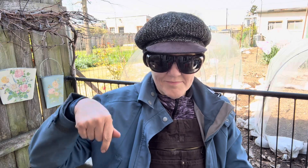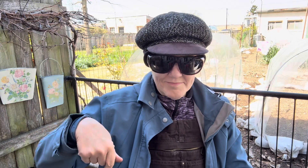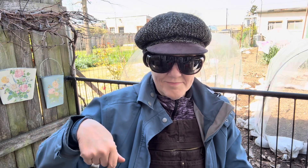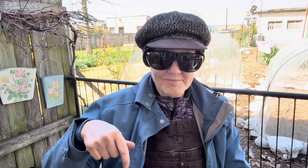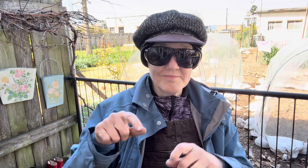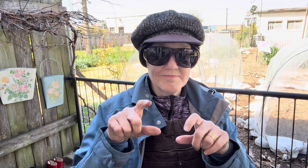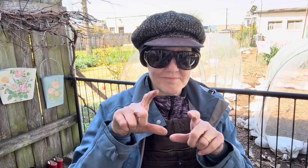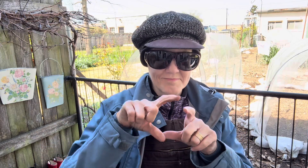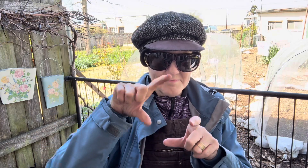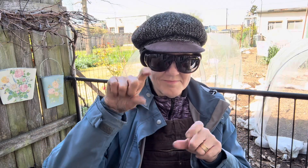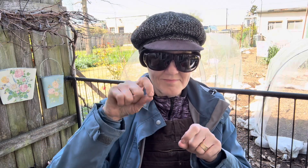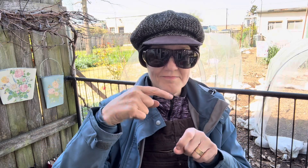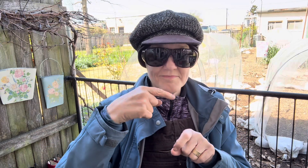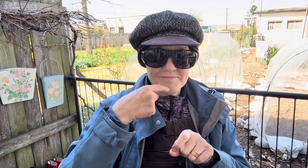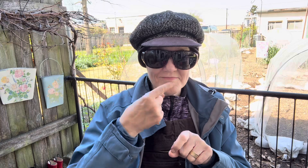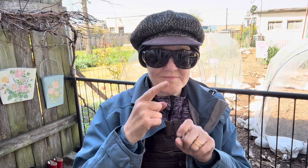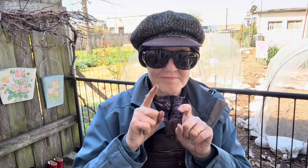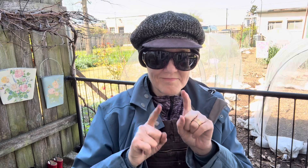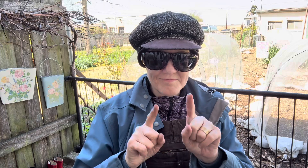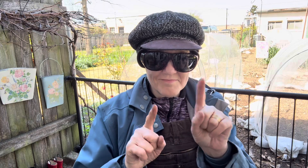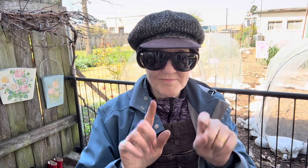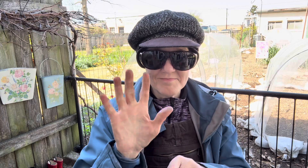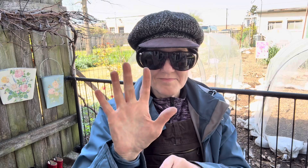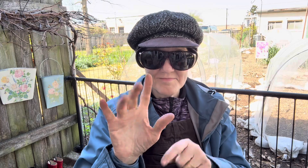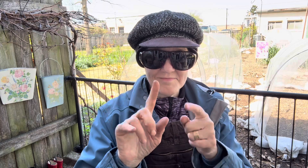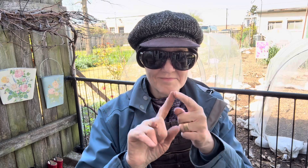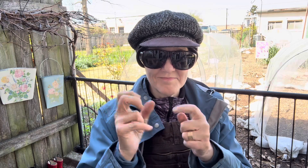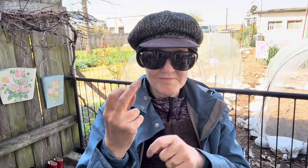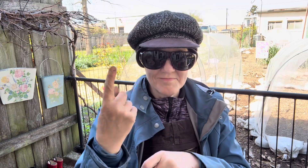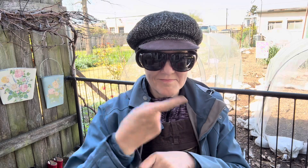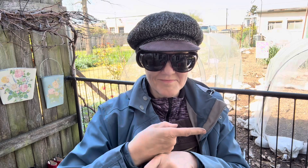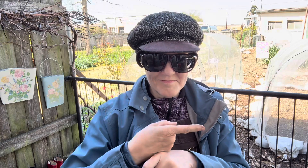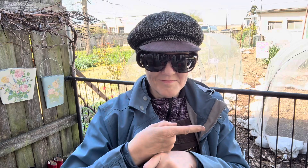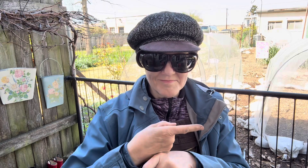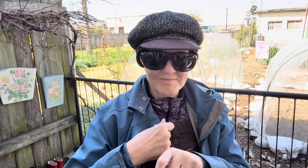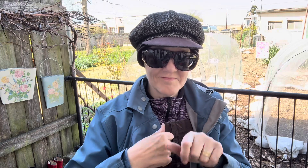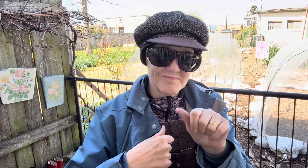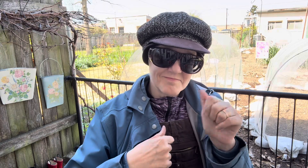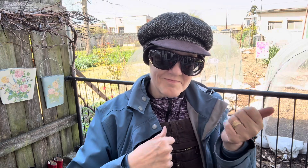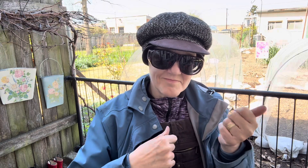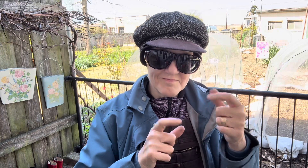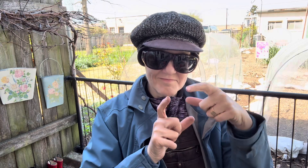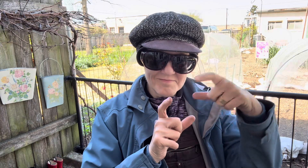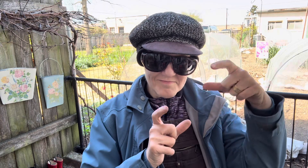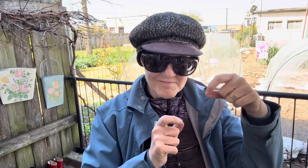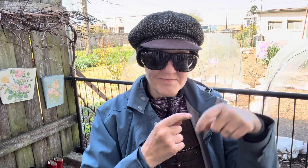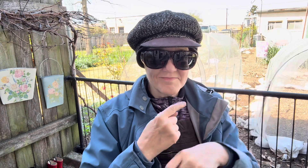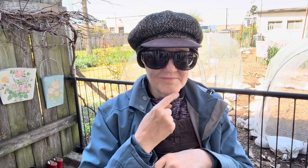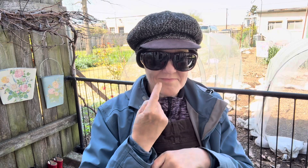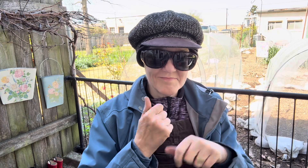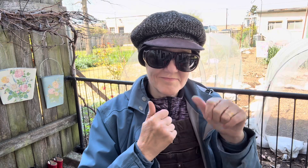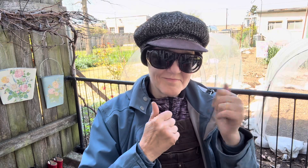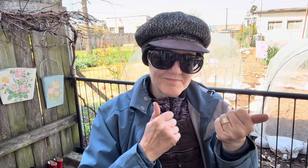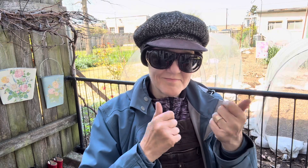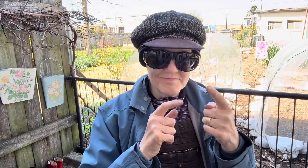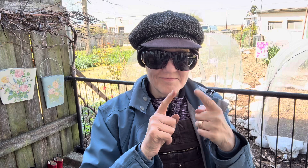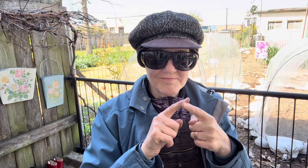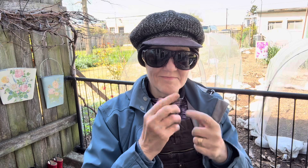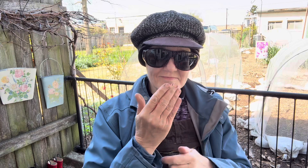off. This seed packet says they'll germinate 5 to 12 days. Other seed packets say 10